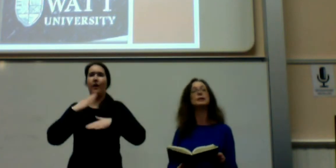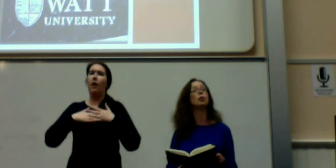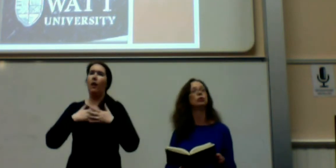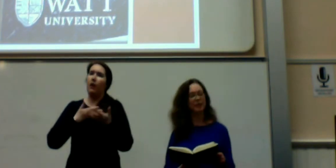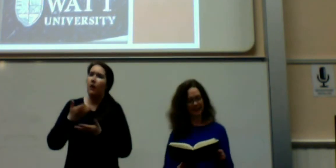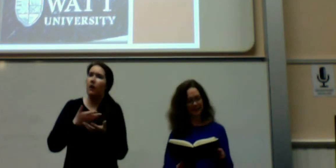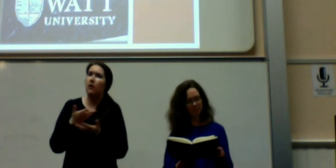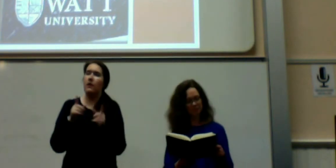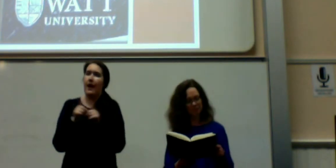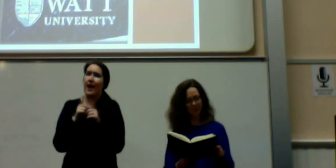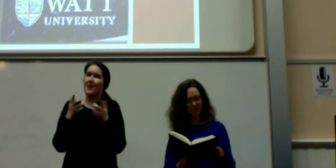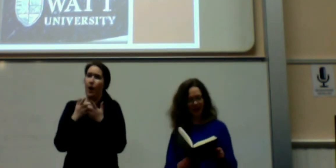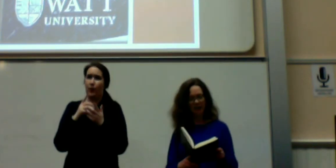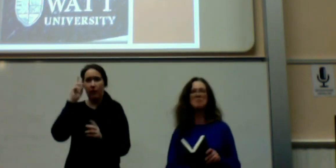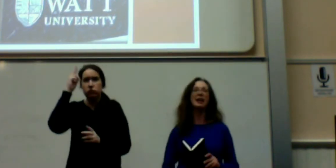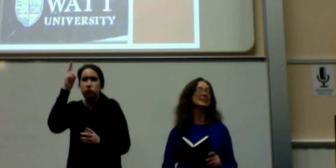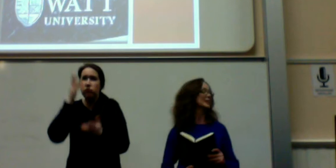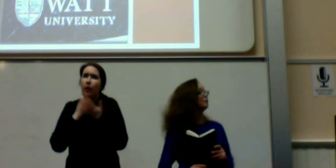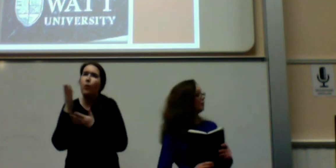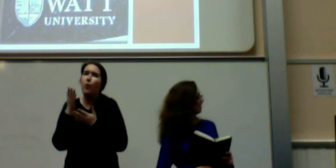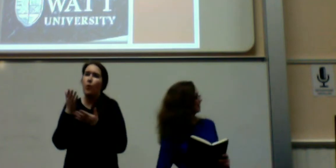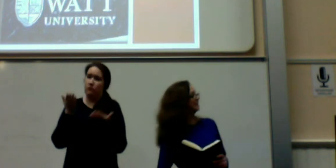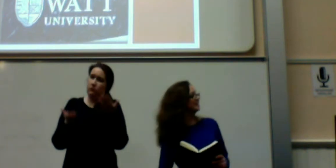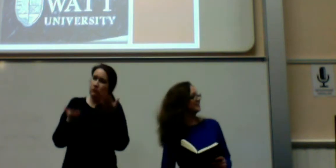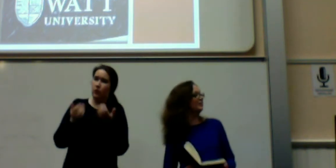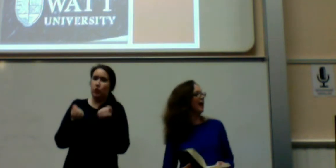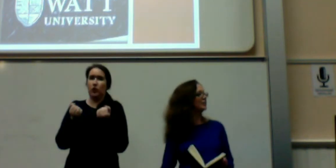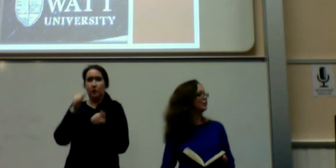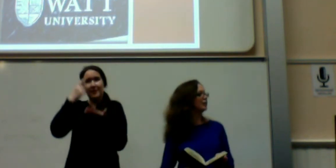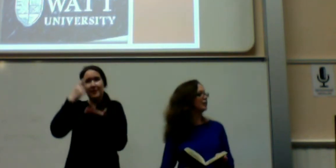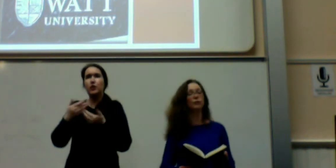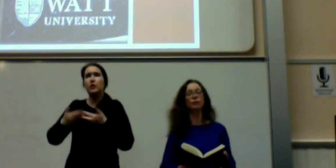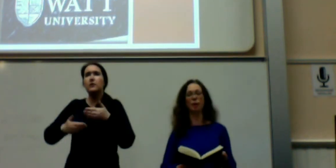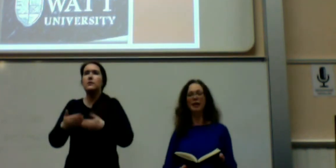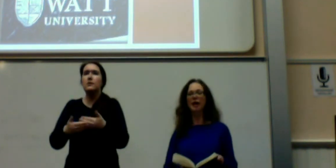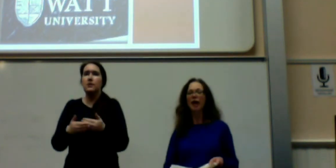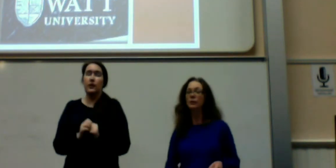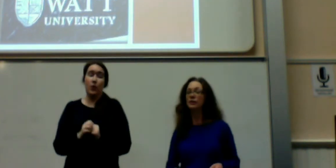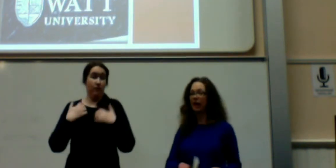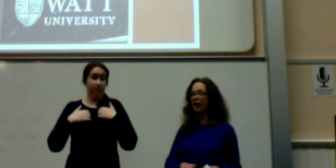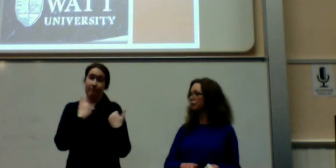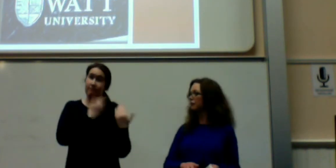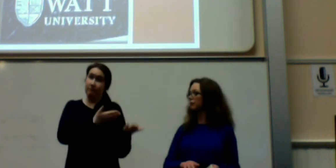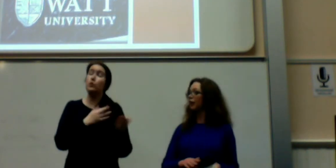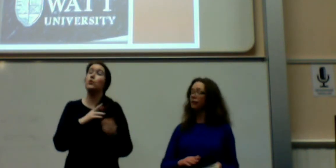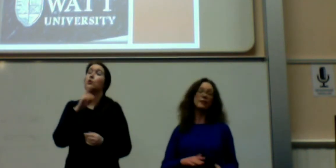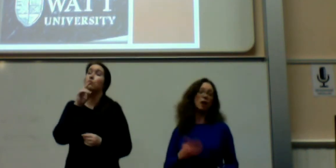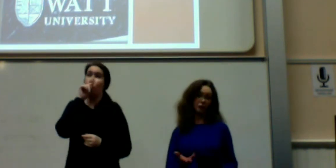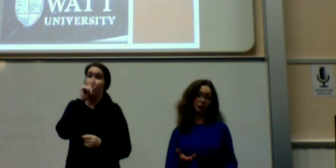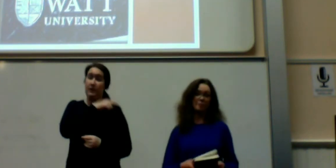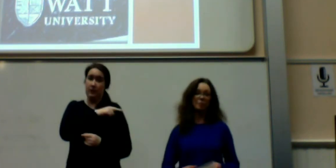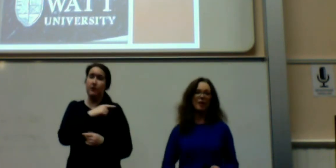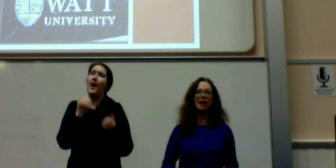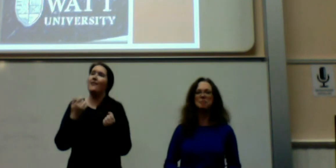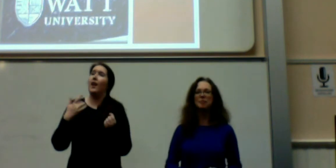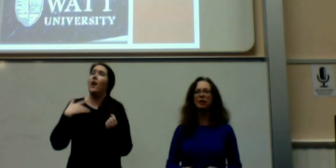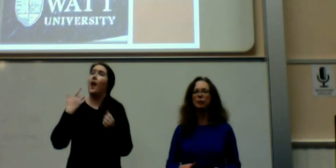and Moral Reasoning. And so I'm very excited to hand over to Robin. We do have the live